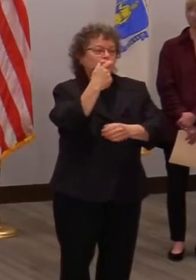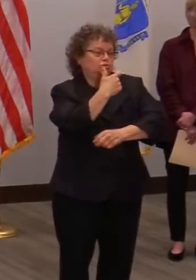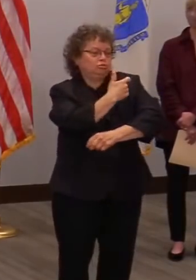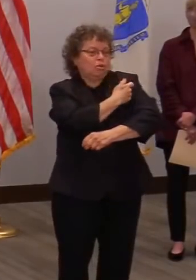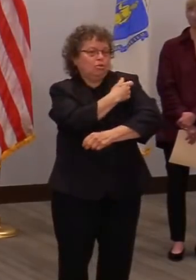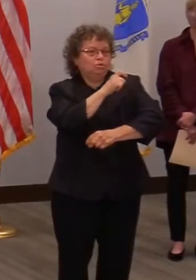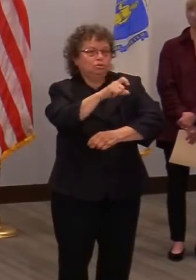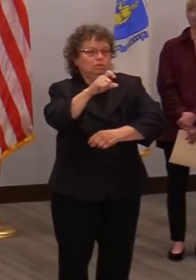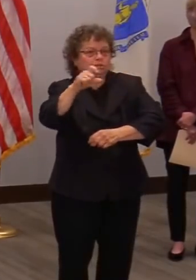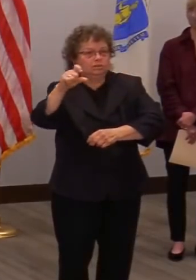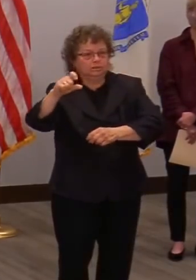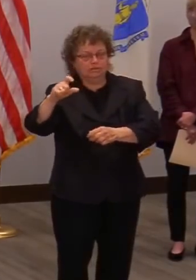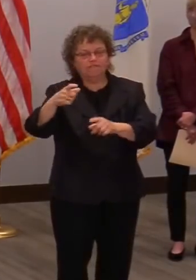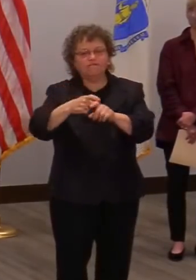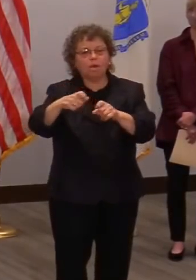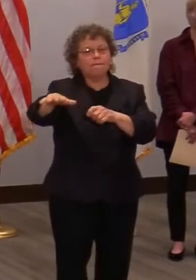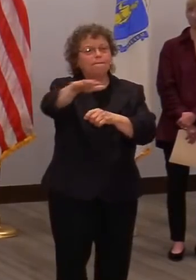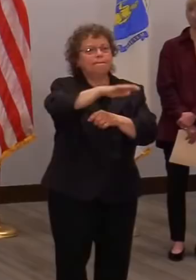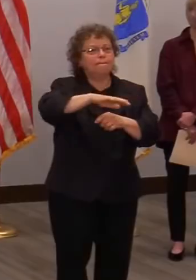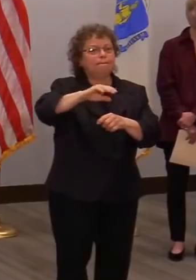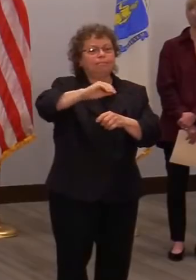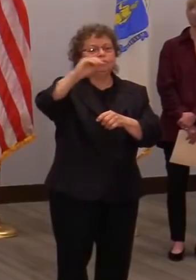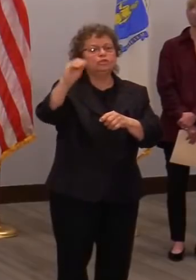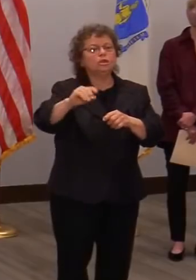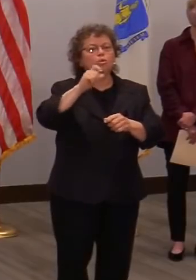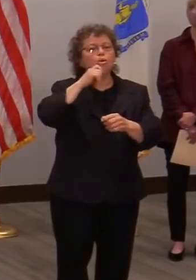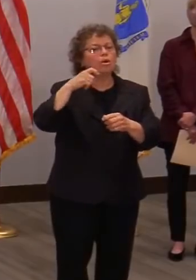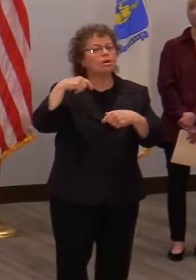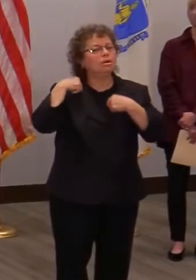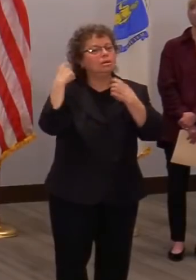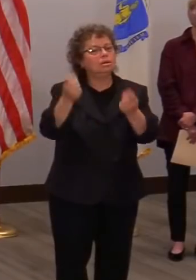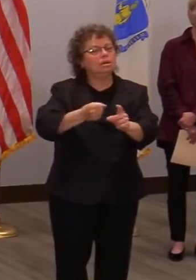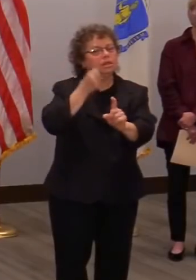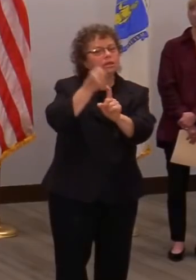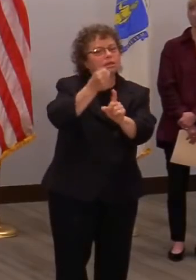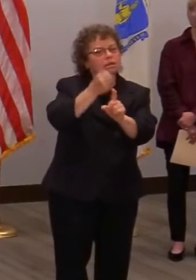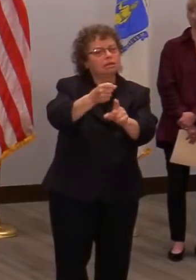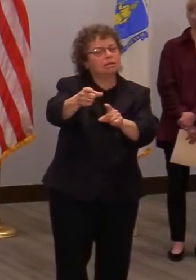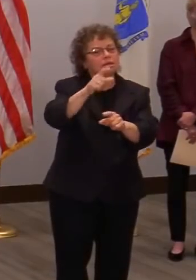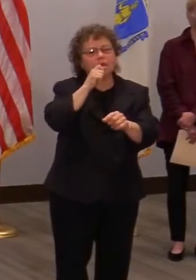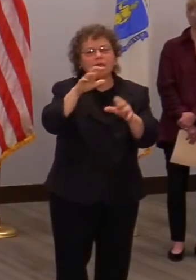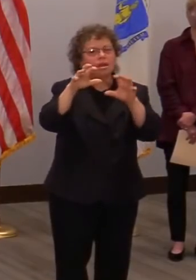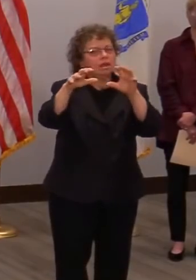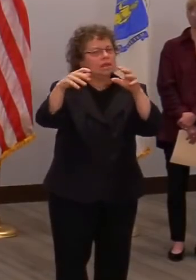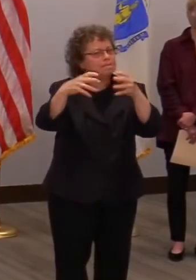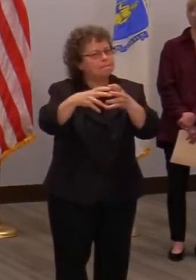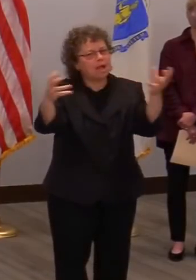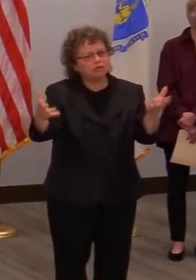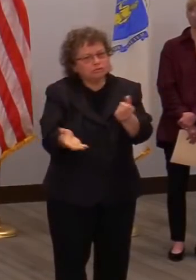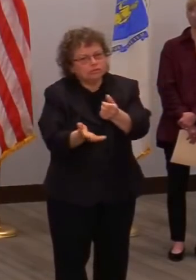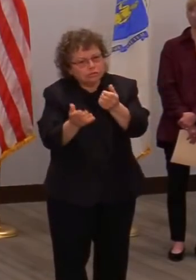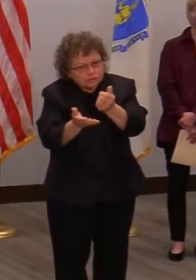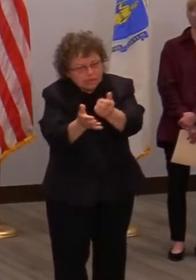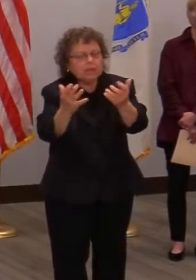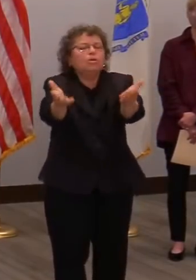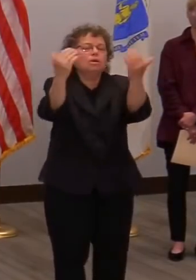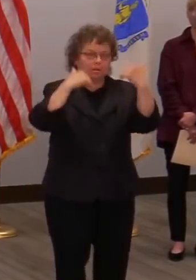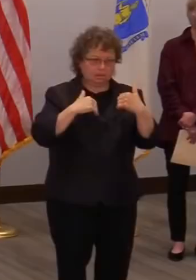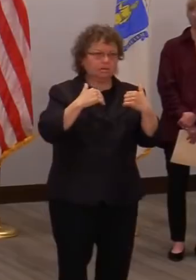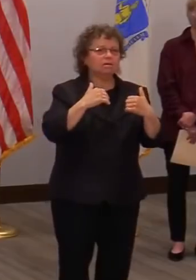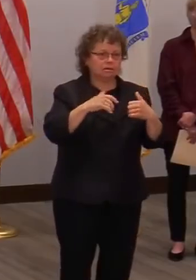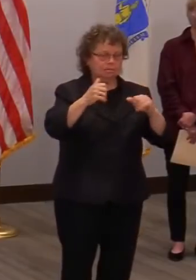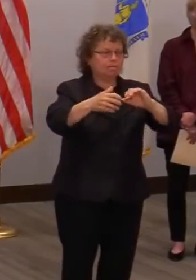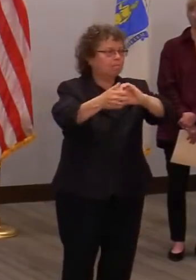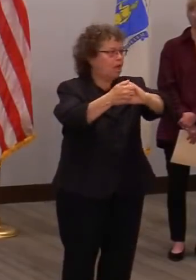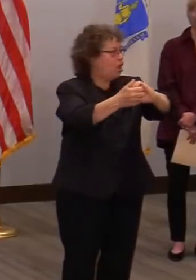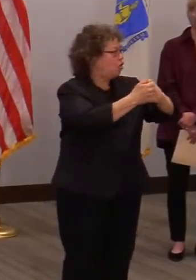from disproportionately impacted communities. Appointments are being scheduled through grassroots outreach efforts by community partners that are